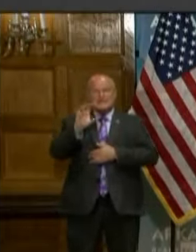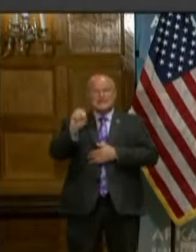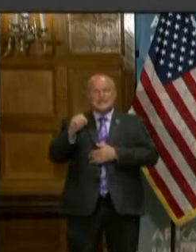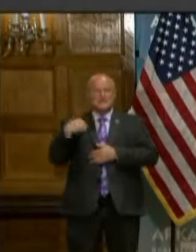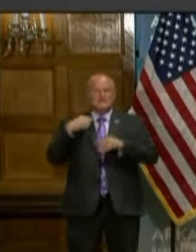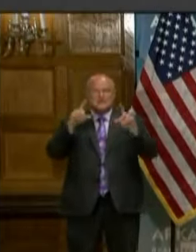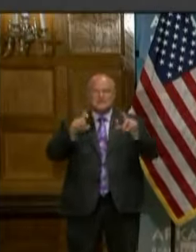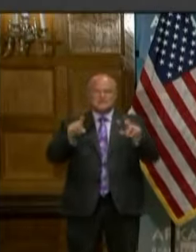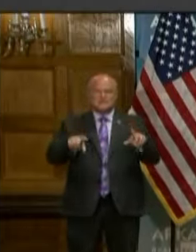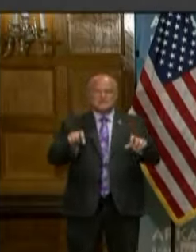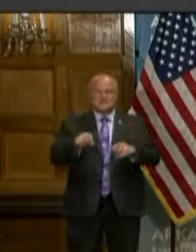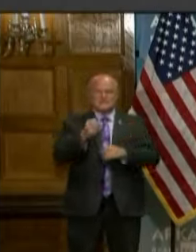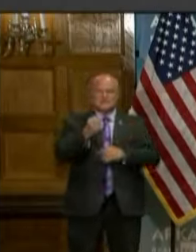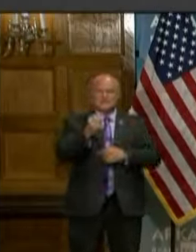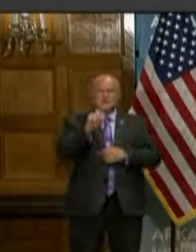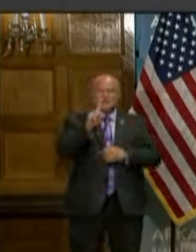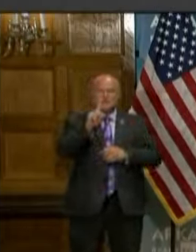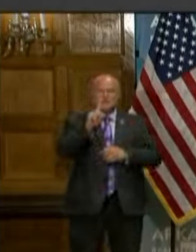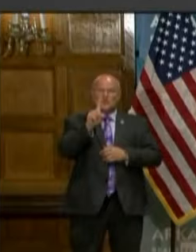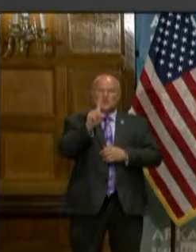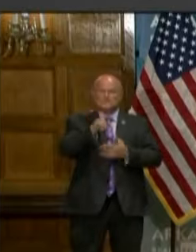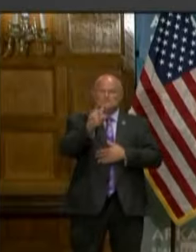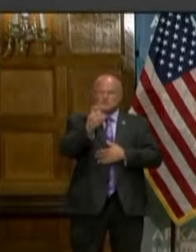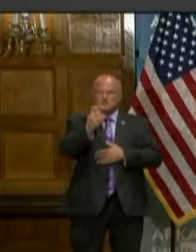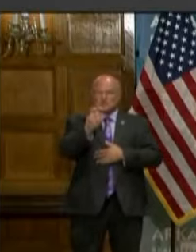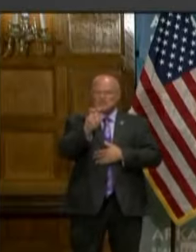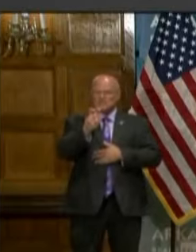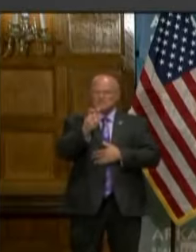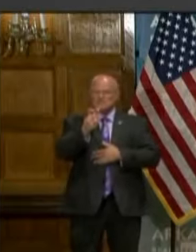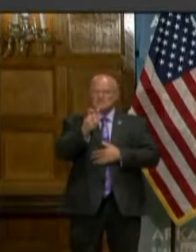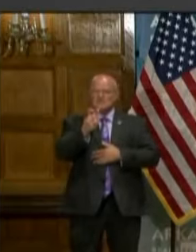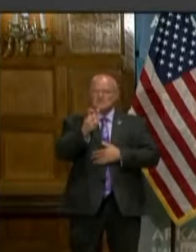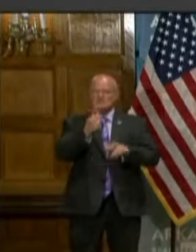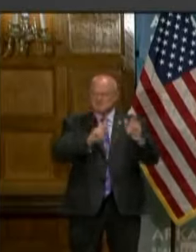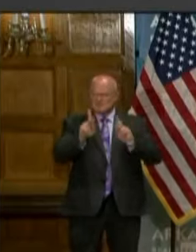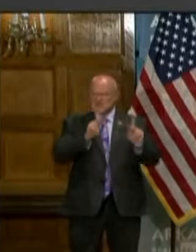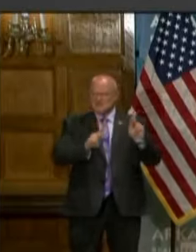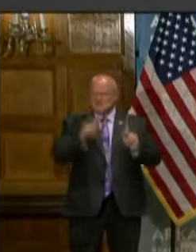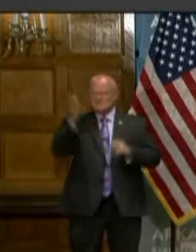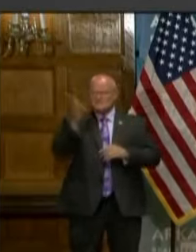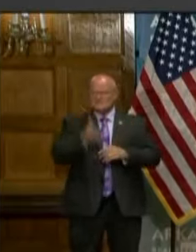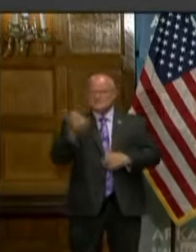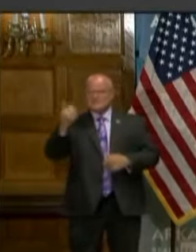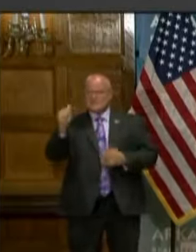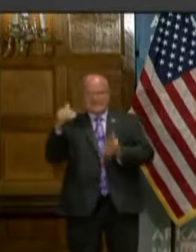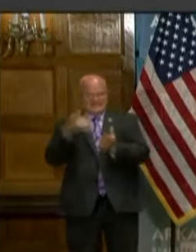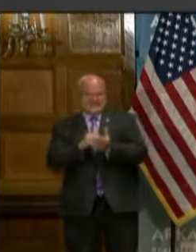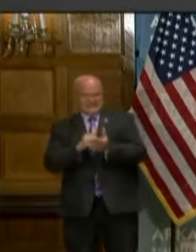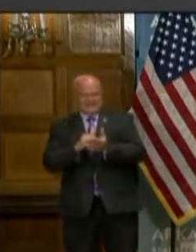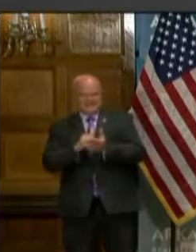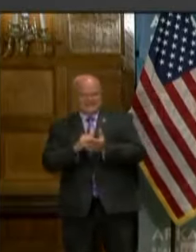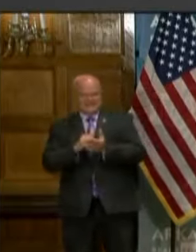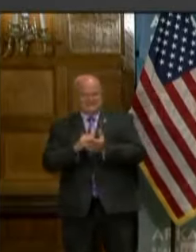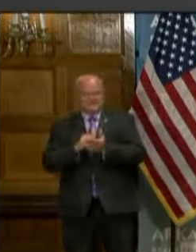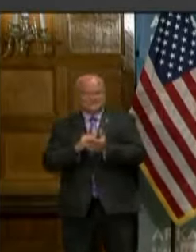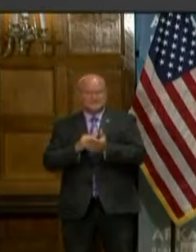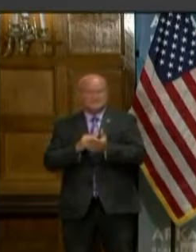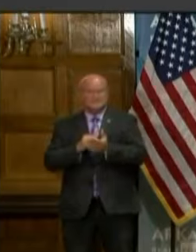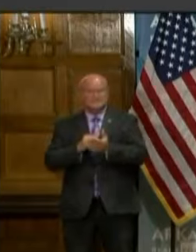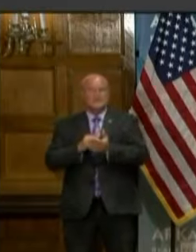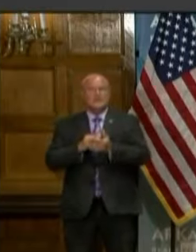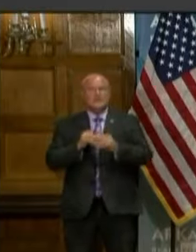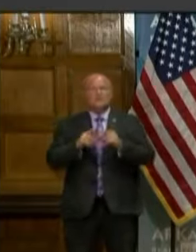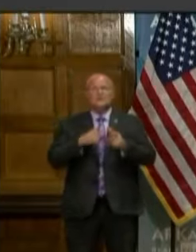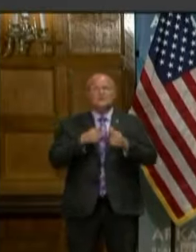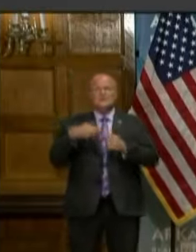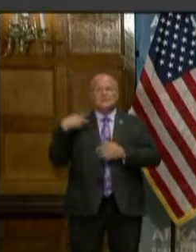testing 1,200, round number, 1,200 residents for every 10,000 population.